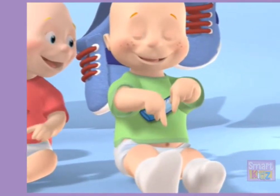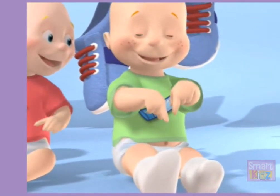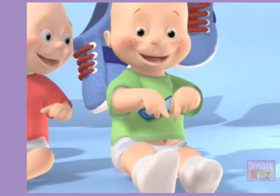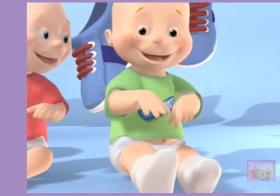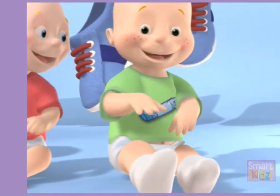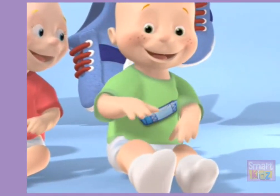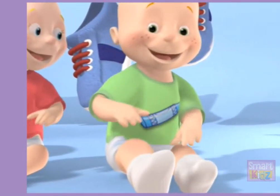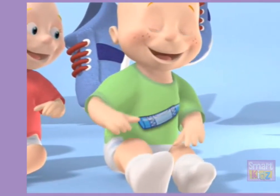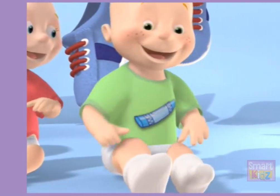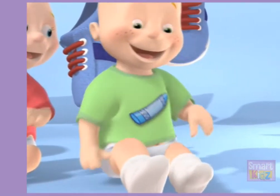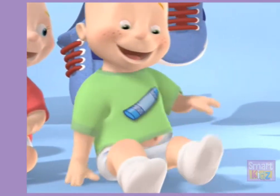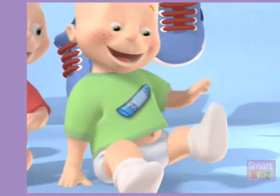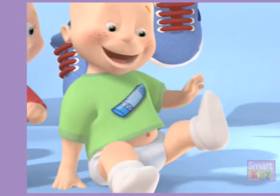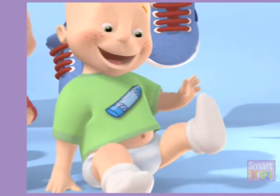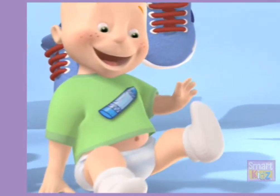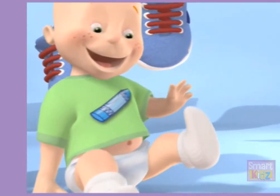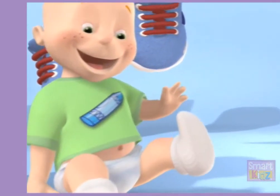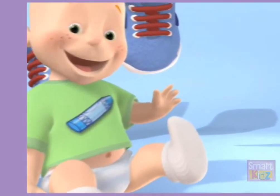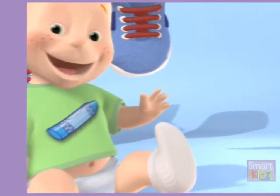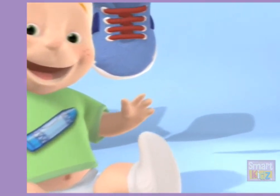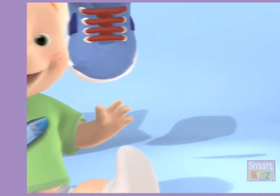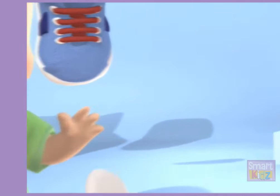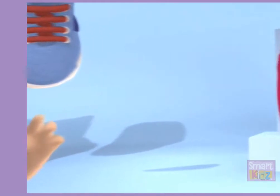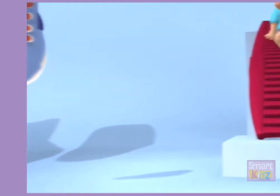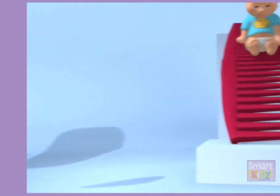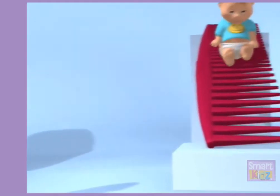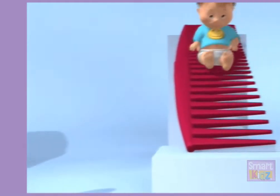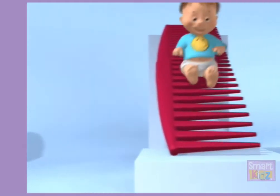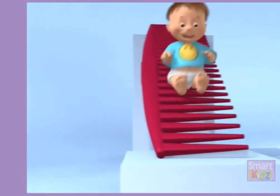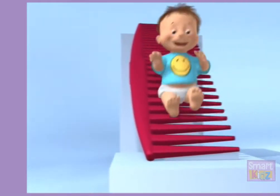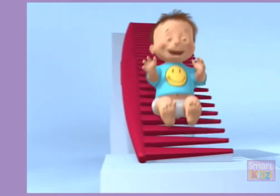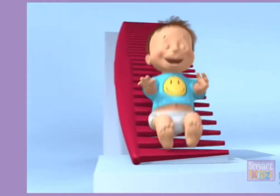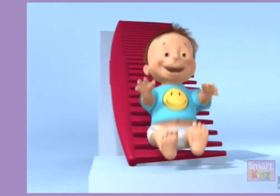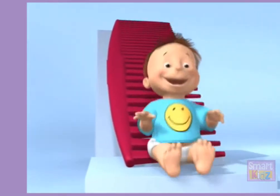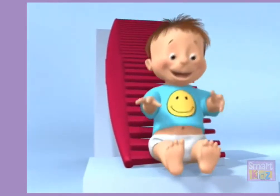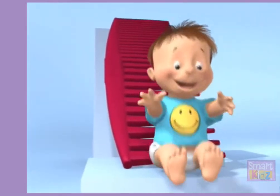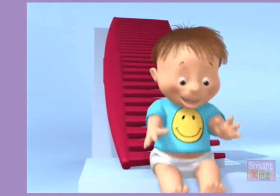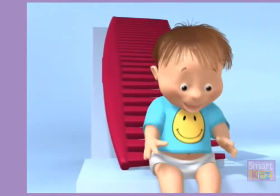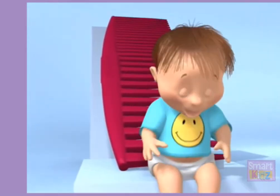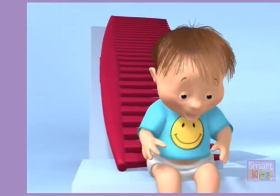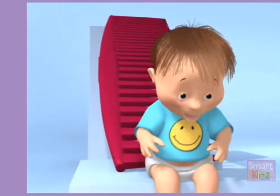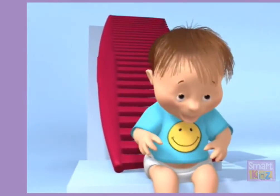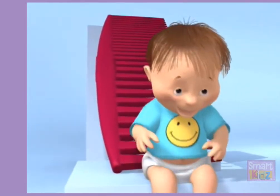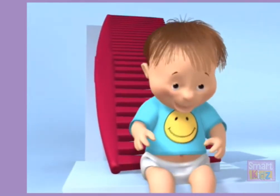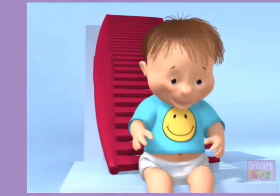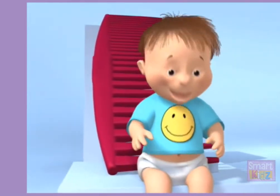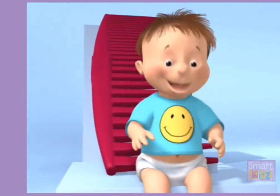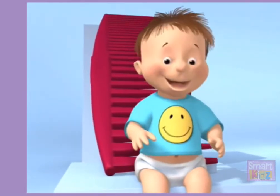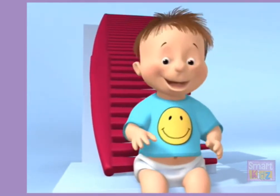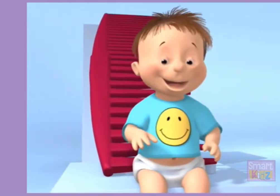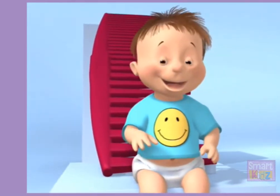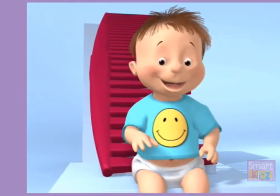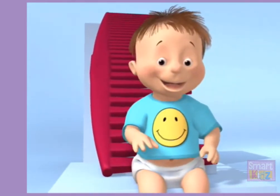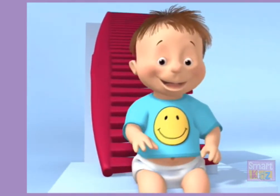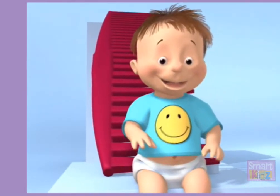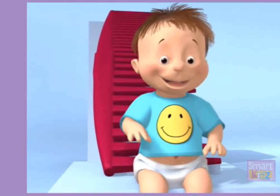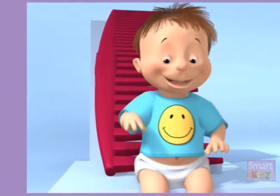socks, one that you can use. And here comes Baby Scooter. Why, yes, he's signing